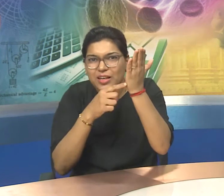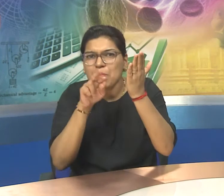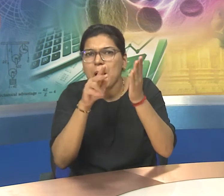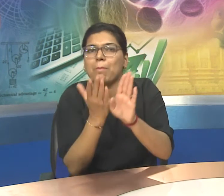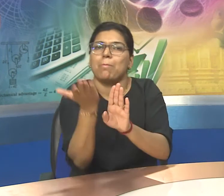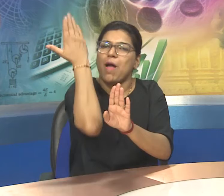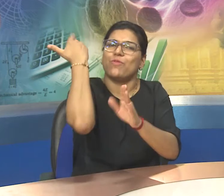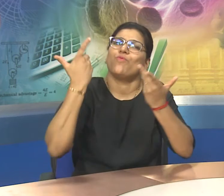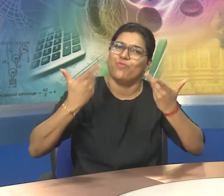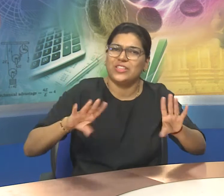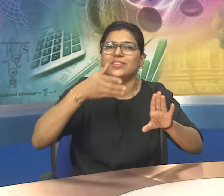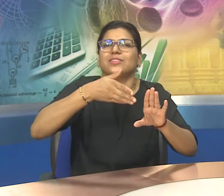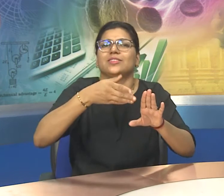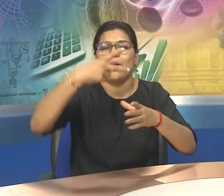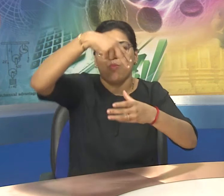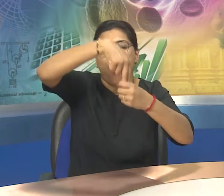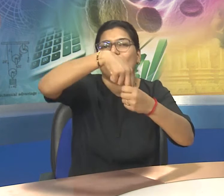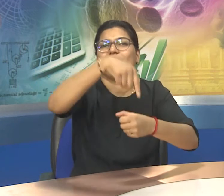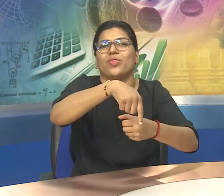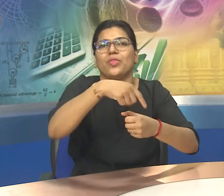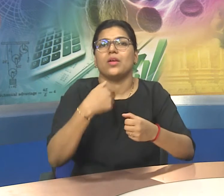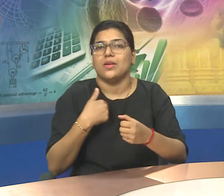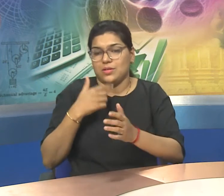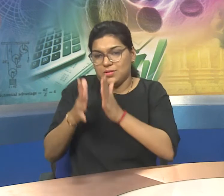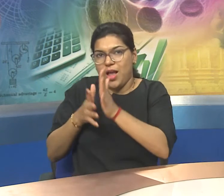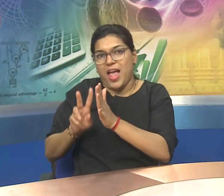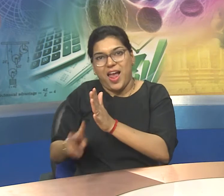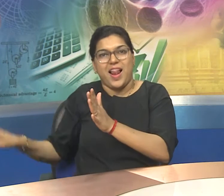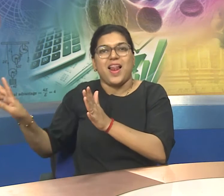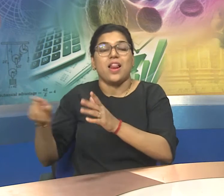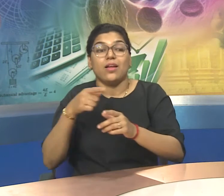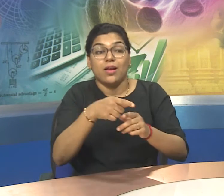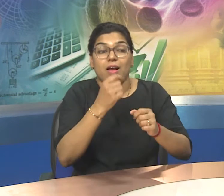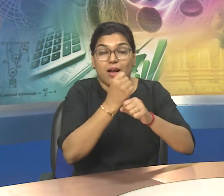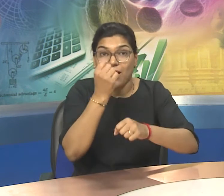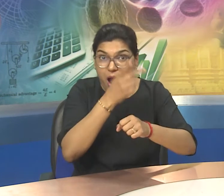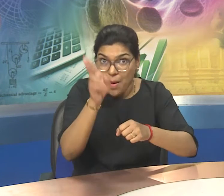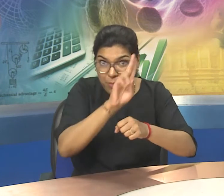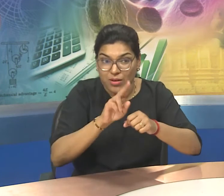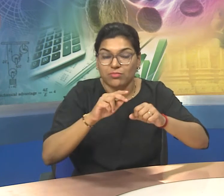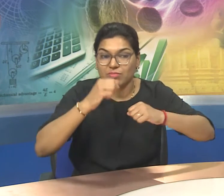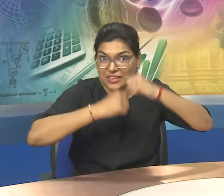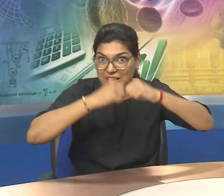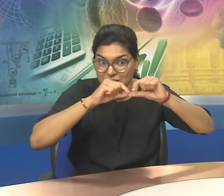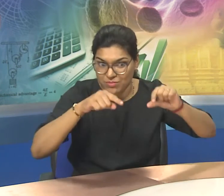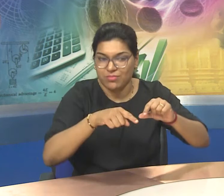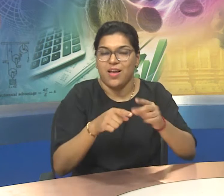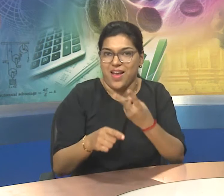See the word left. Left means something which has happened earlier. In sign language, we will just